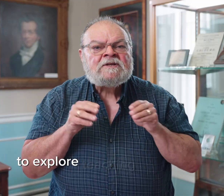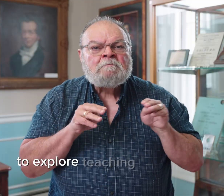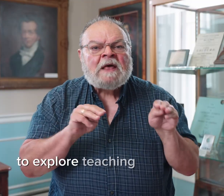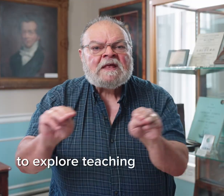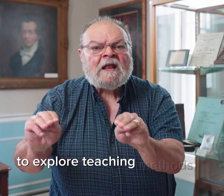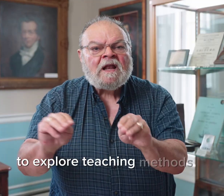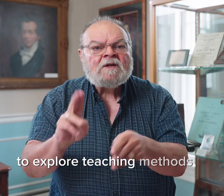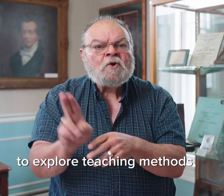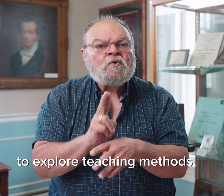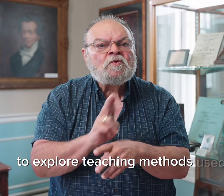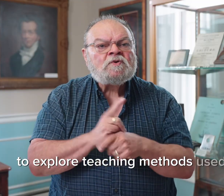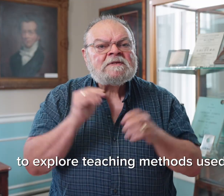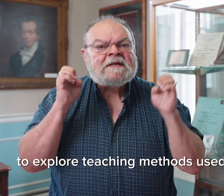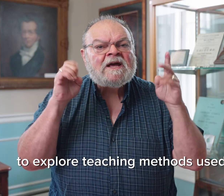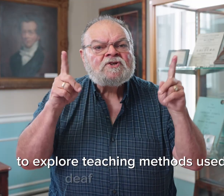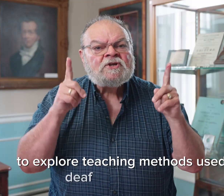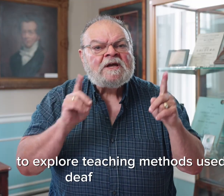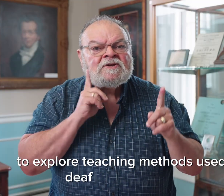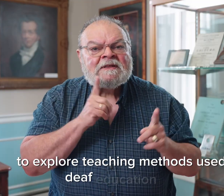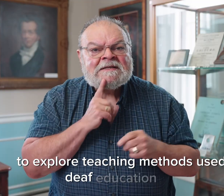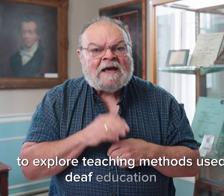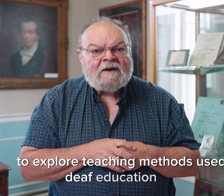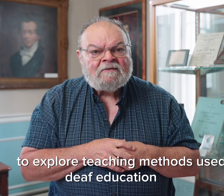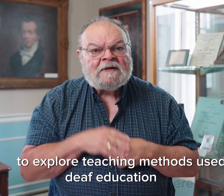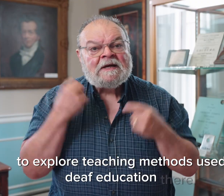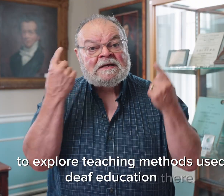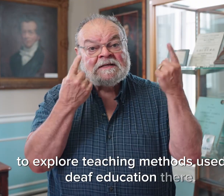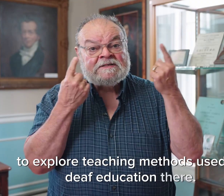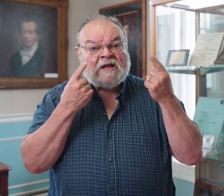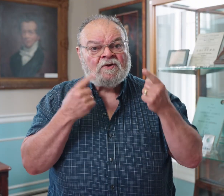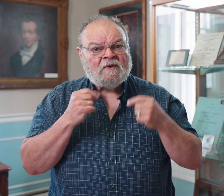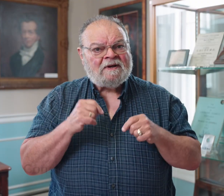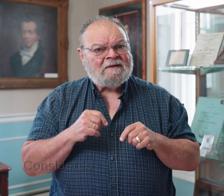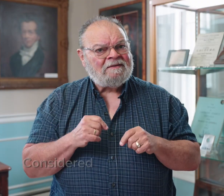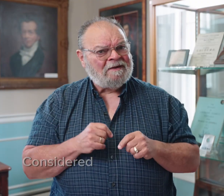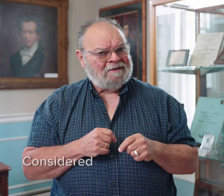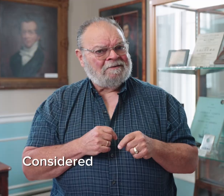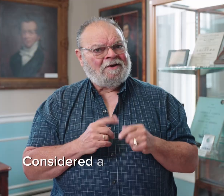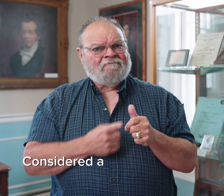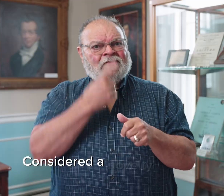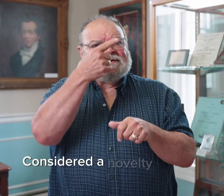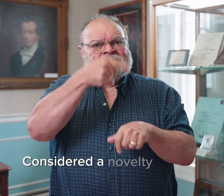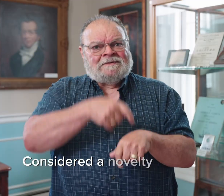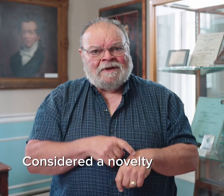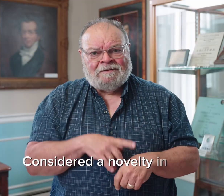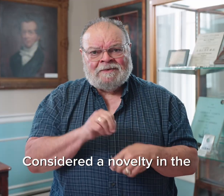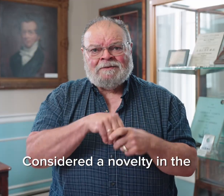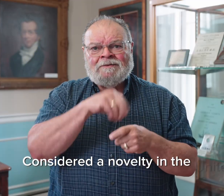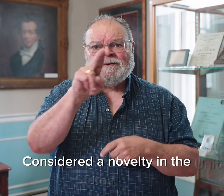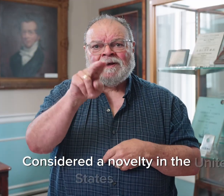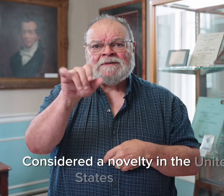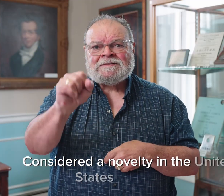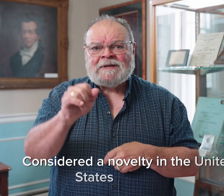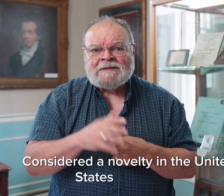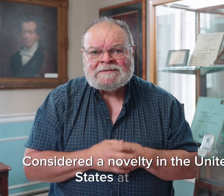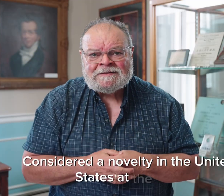teaching methods used in deaf education there, considered a novelty in the United States at the